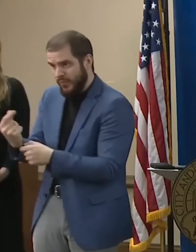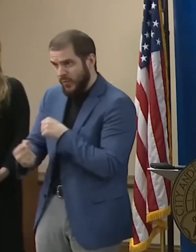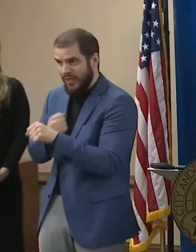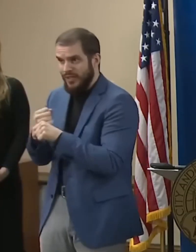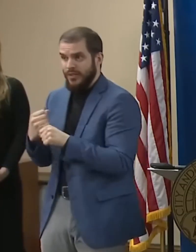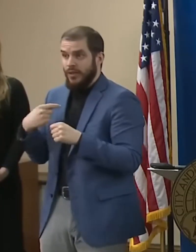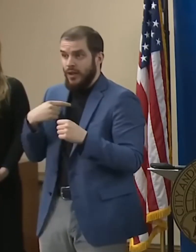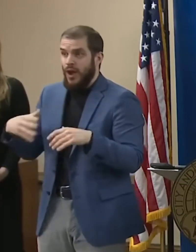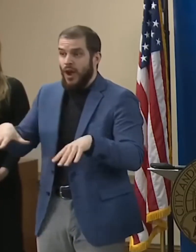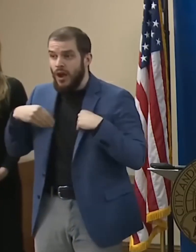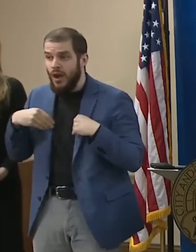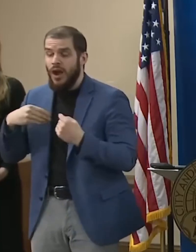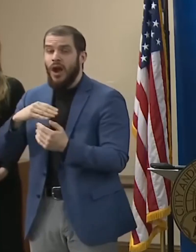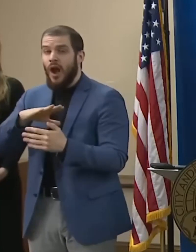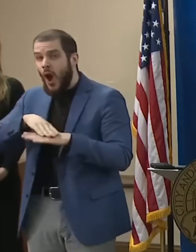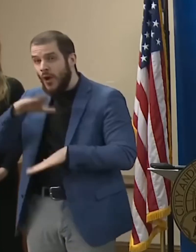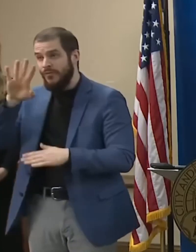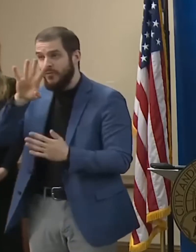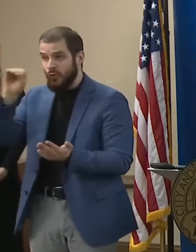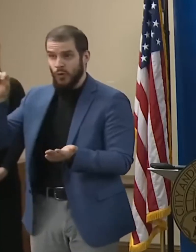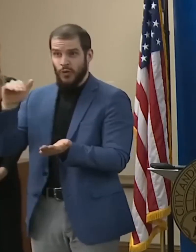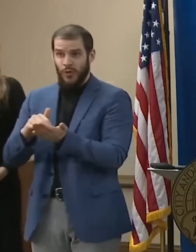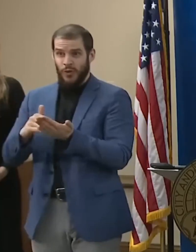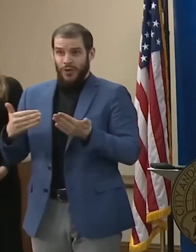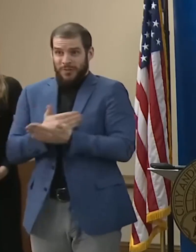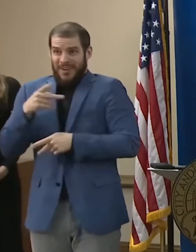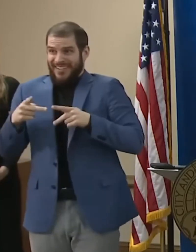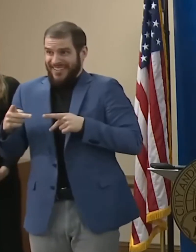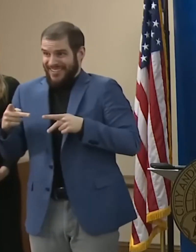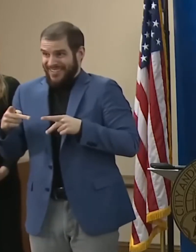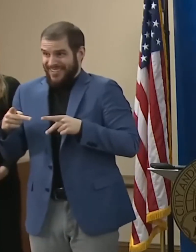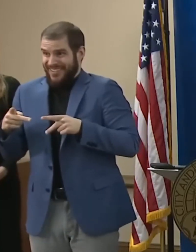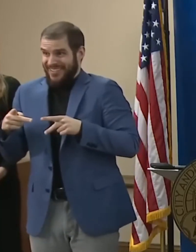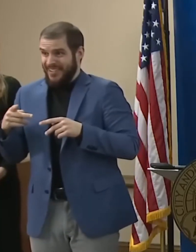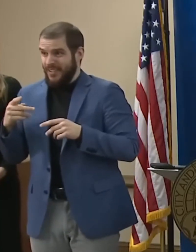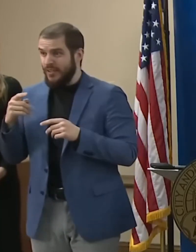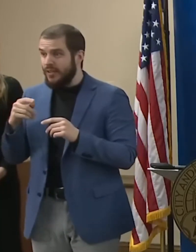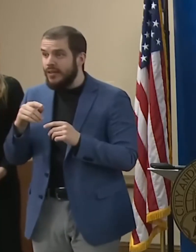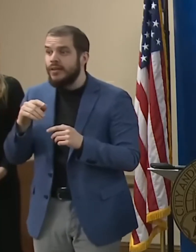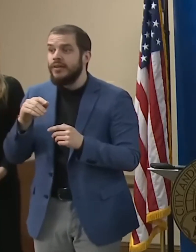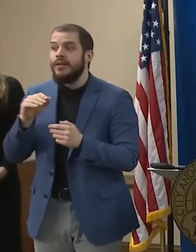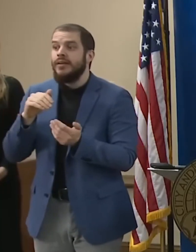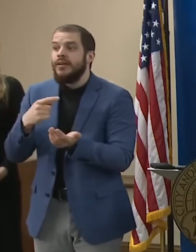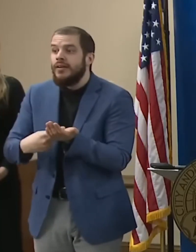40,000 newcomers to this city. And if we're talking about 50 or 60 of them that are unhoused today, that means